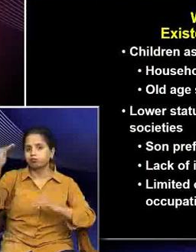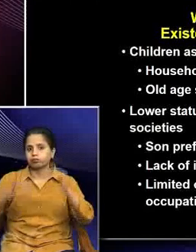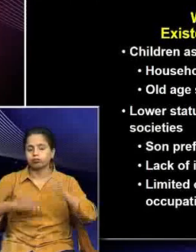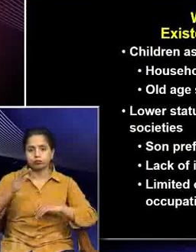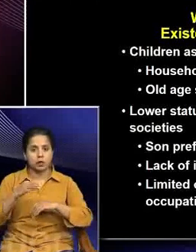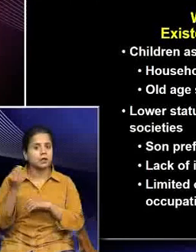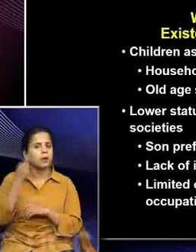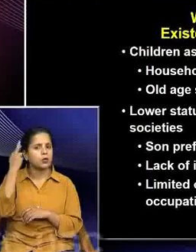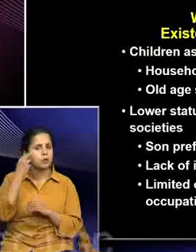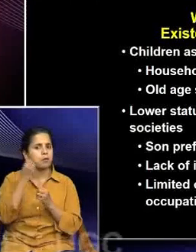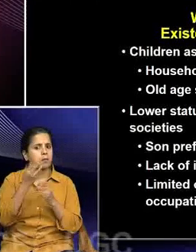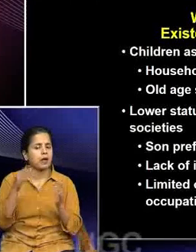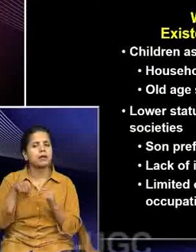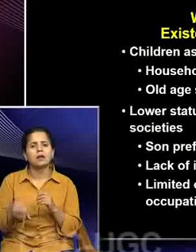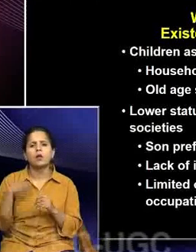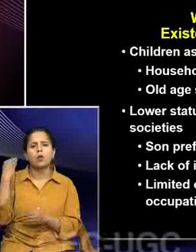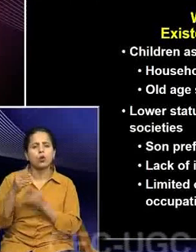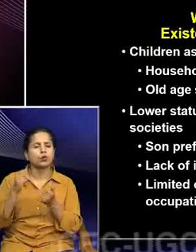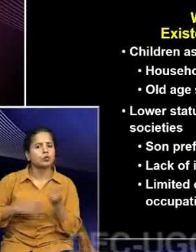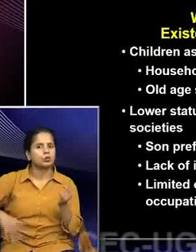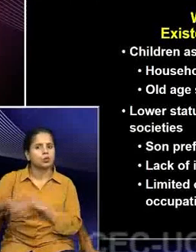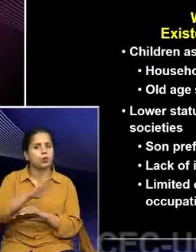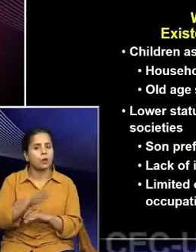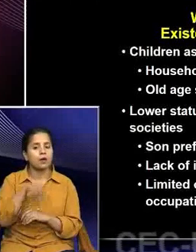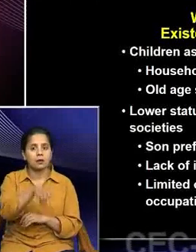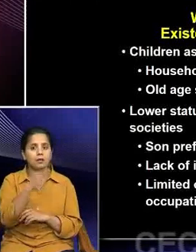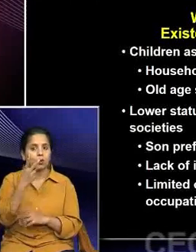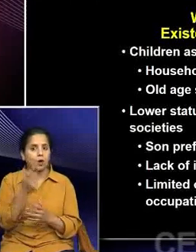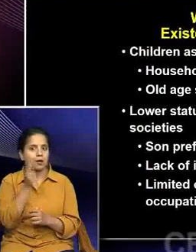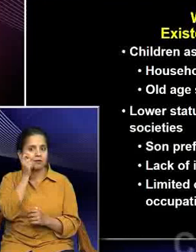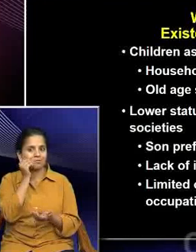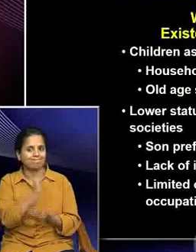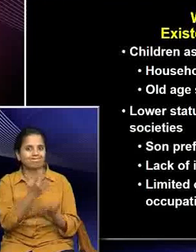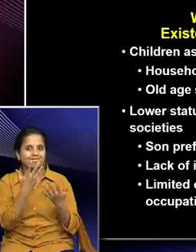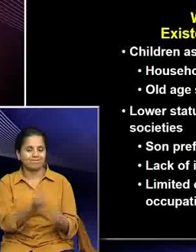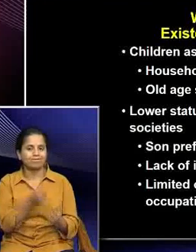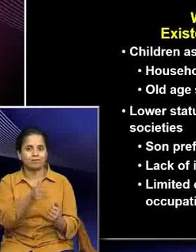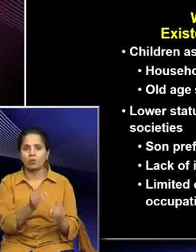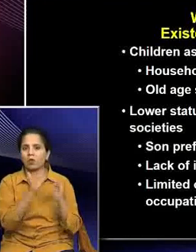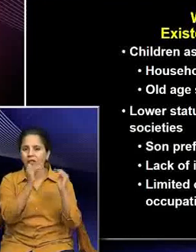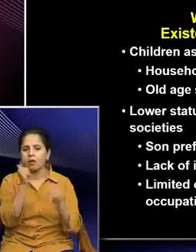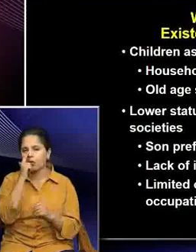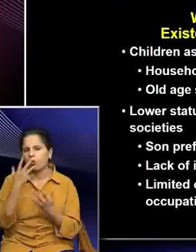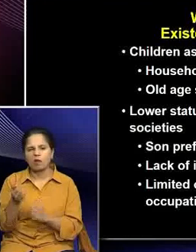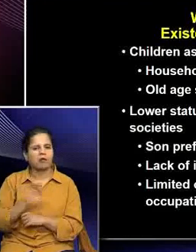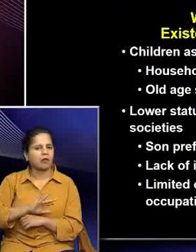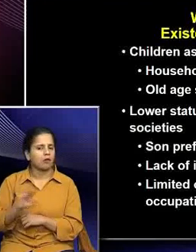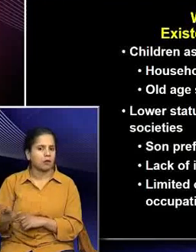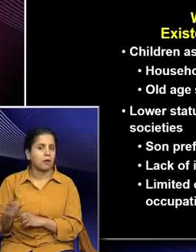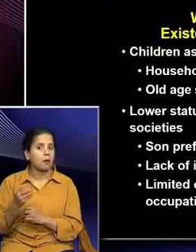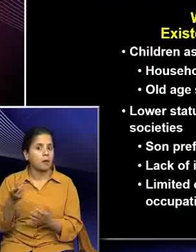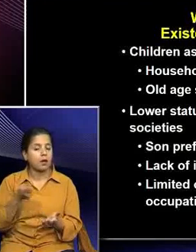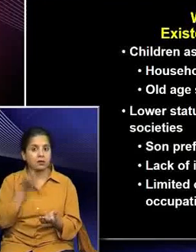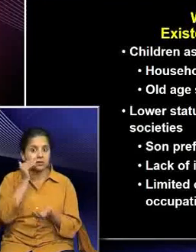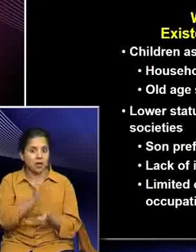reason, in most of this traditional society, the norm of son preference has kept fertility levels quite high. So if the demand for son is